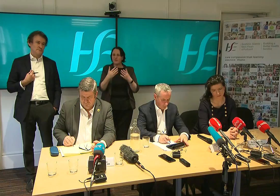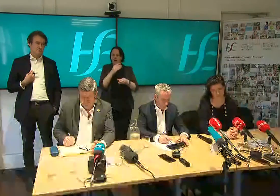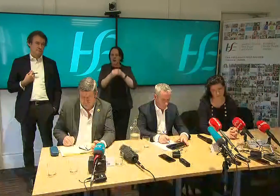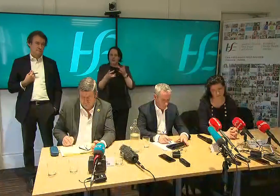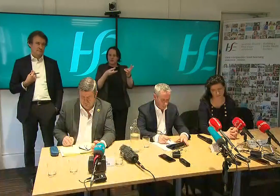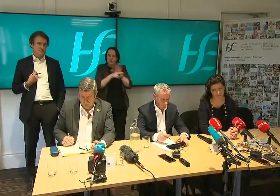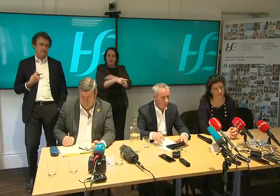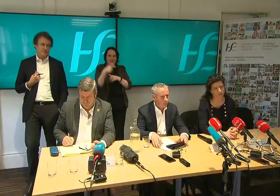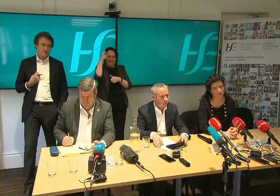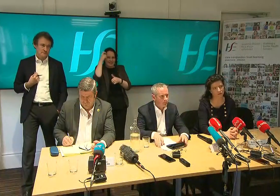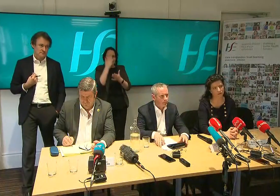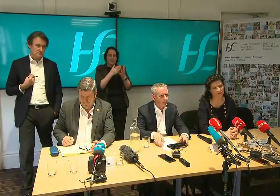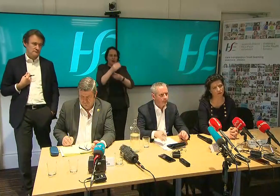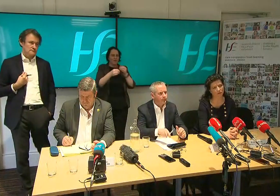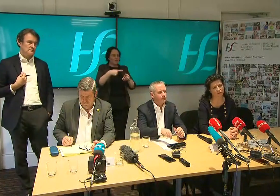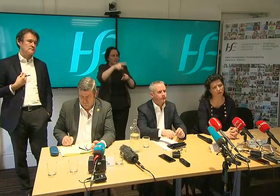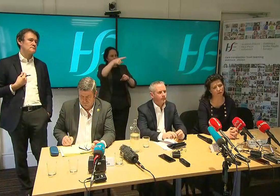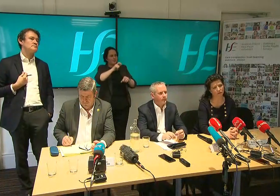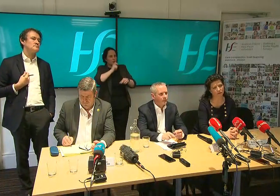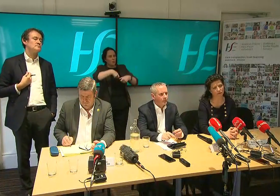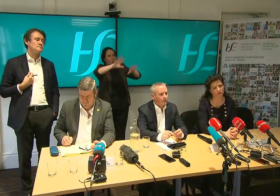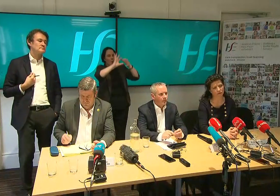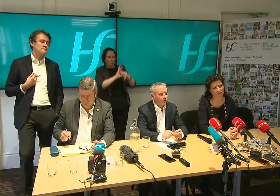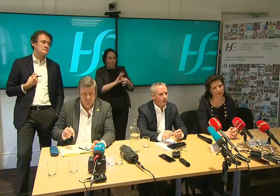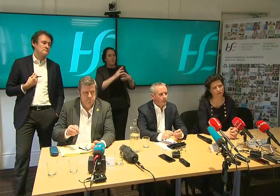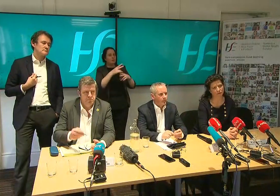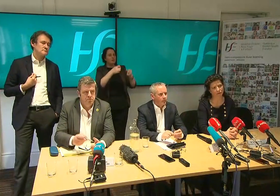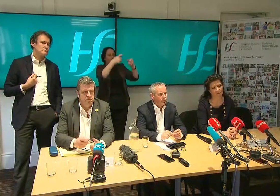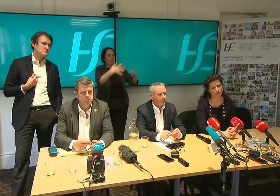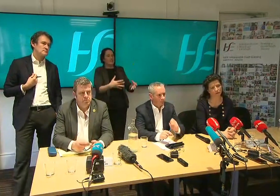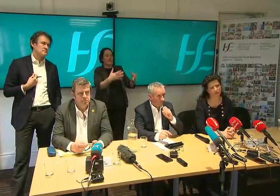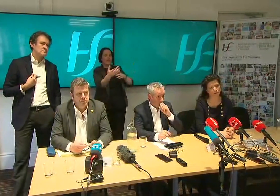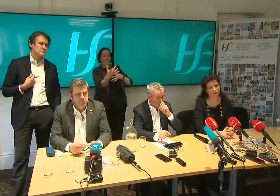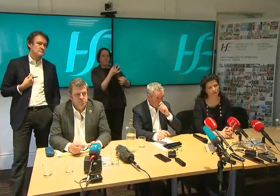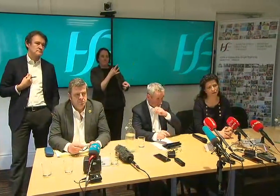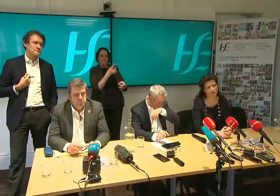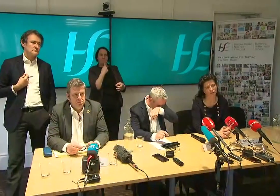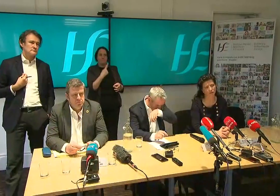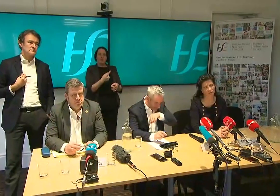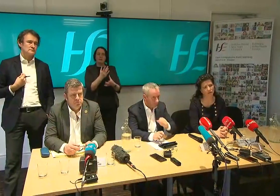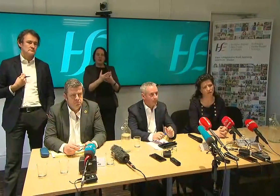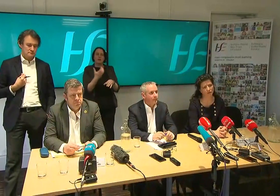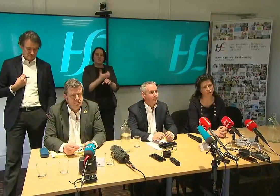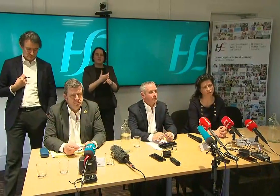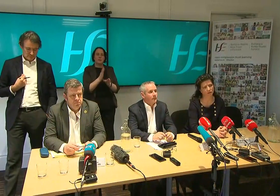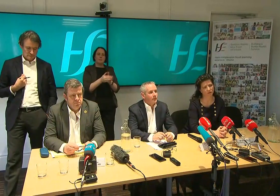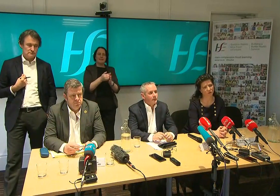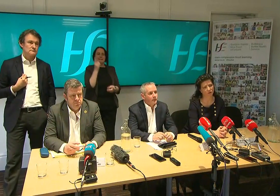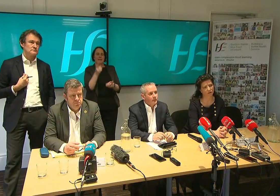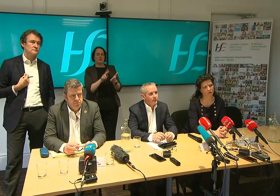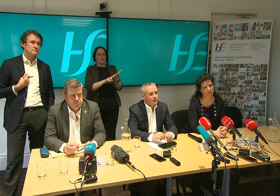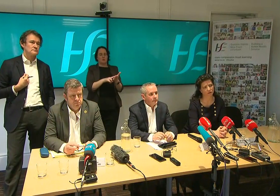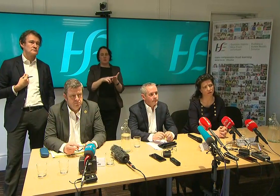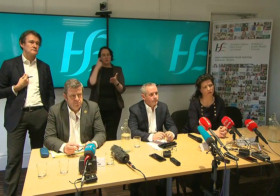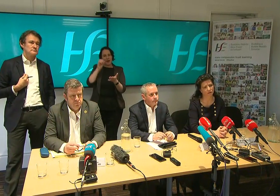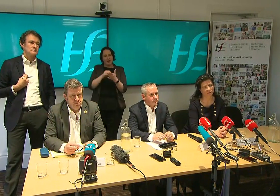being tested, and some offices have sent everyone home, so there's results come back. Others are just continuing business as usual. Is there specific